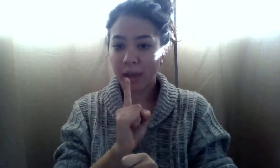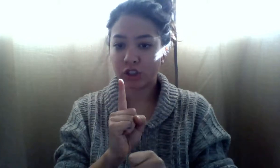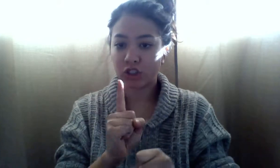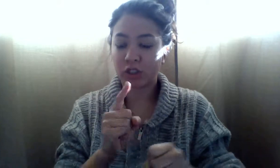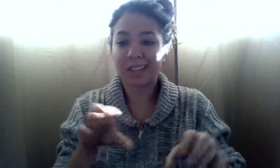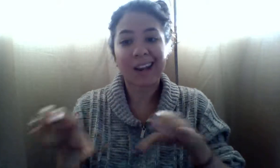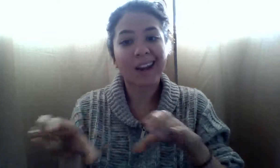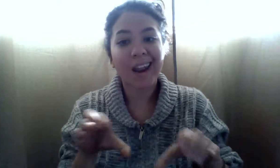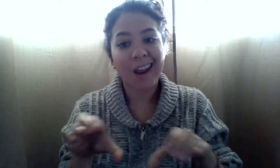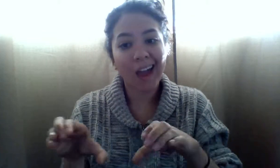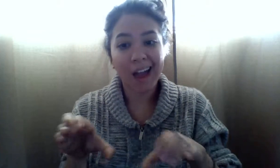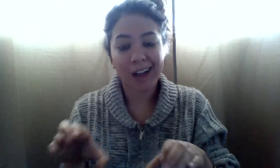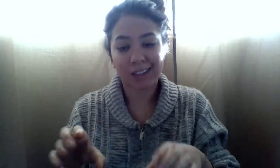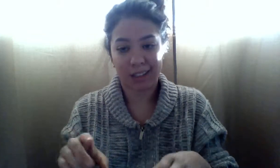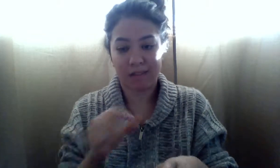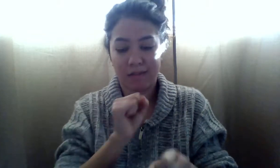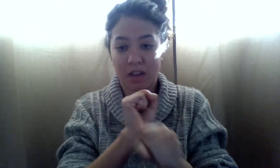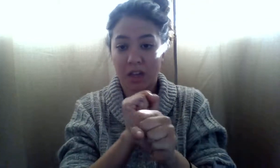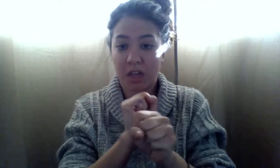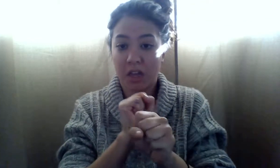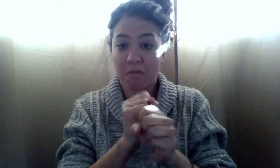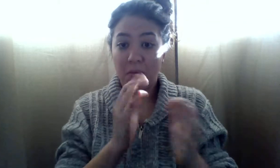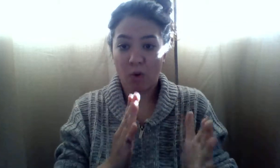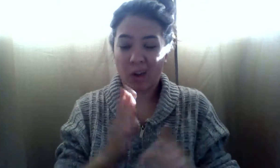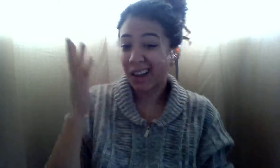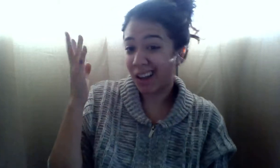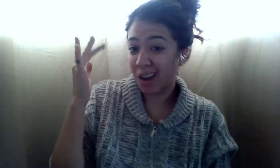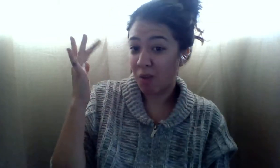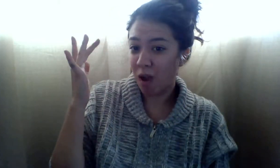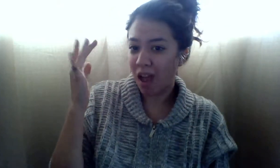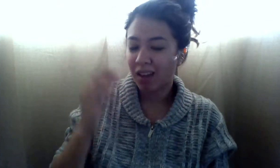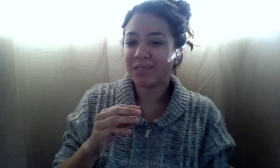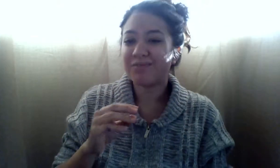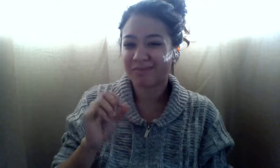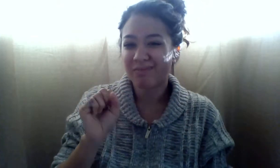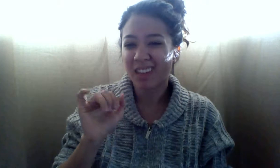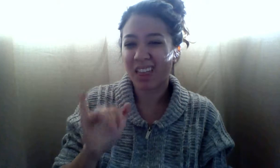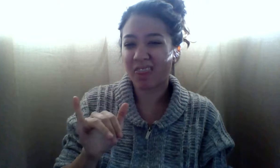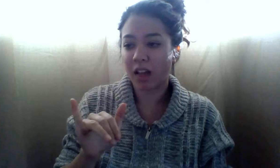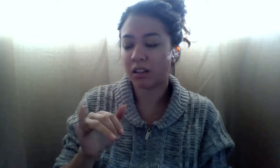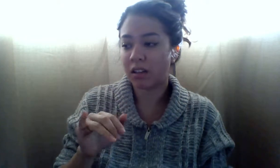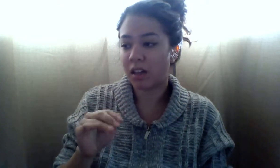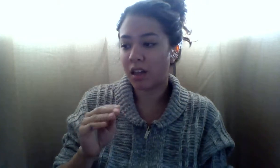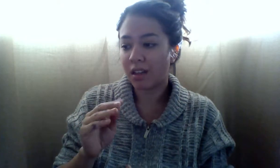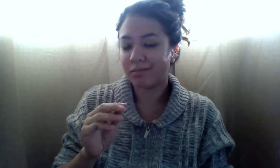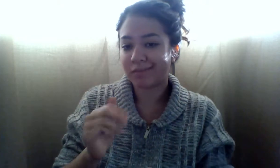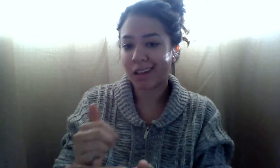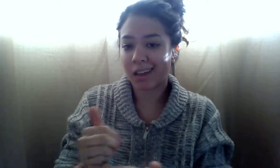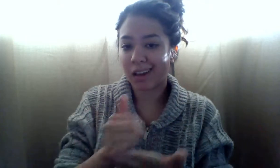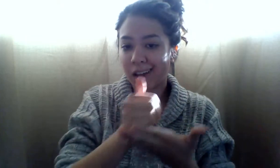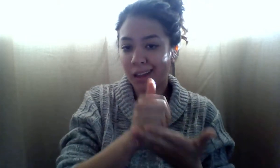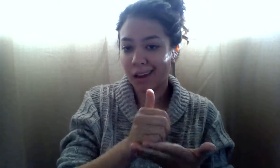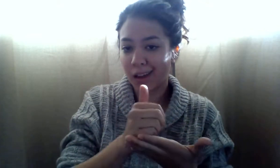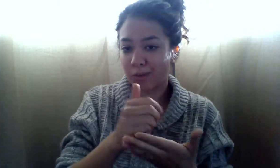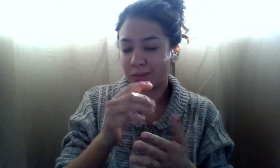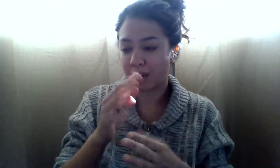used in order to prevent someone from trying to embezzle or illegally get money out of a company that they ought not to. Once that's been done,